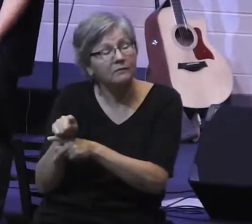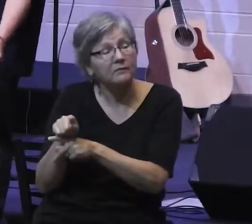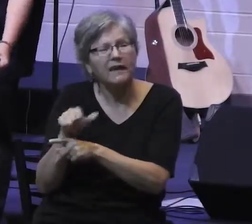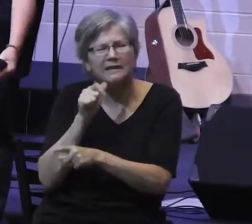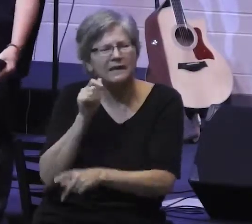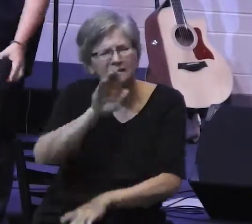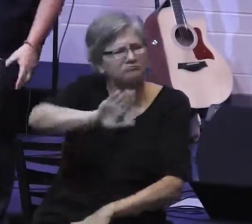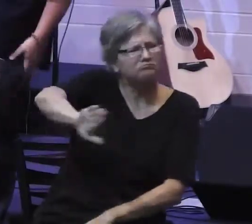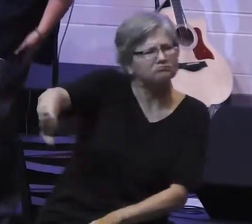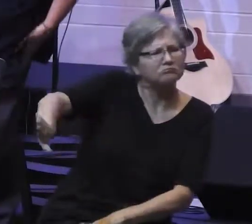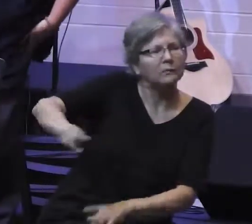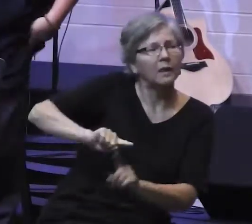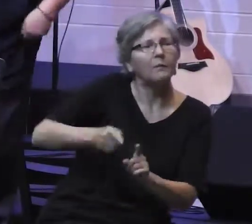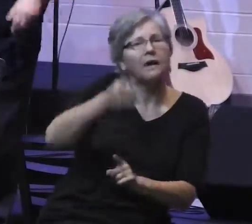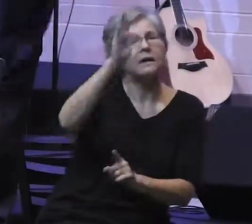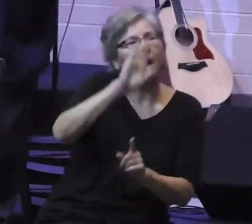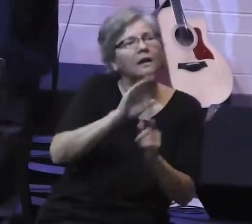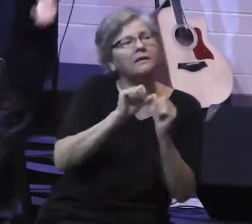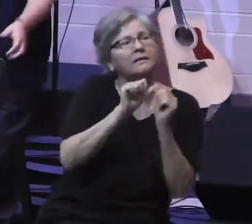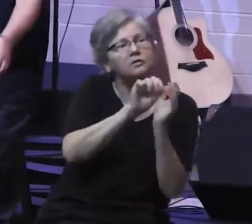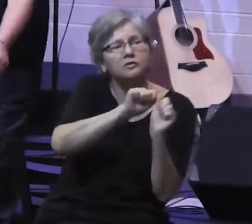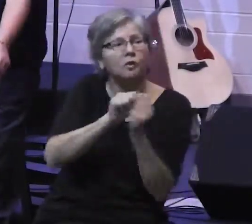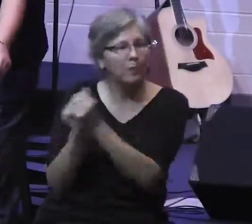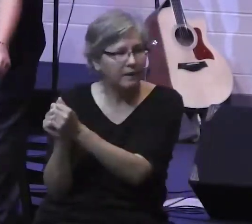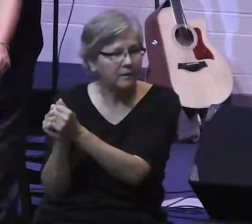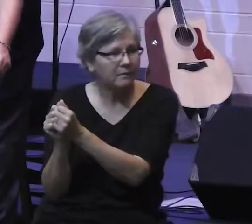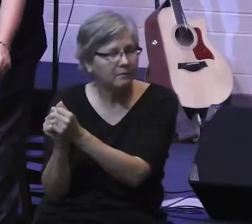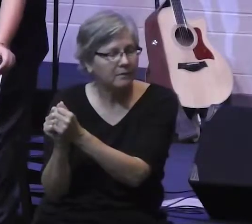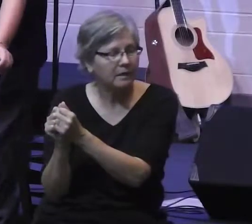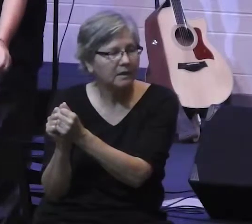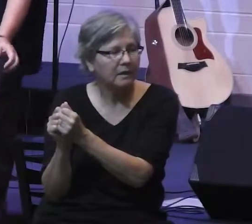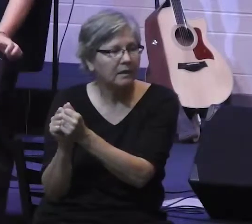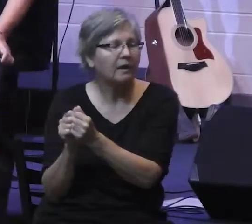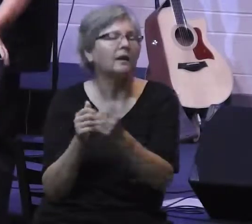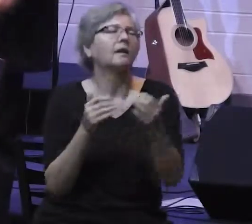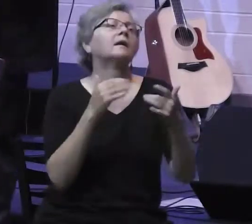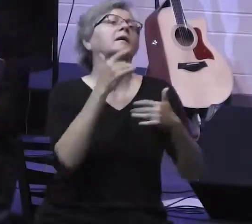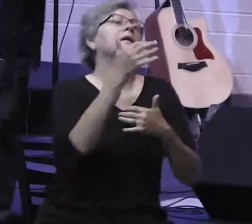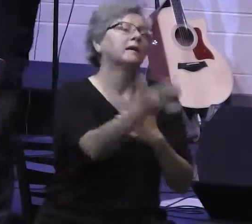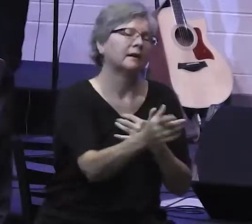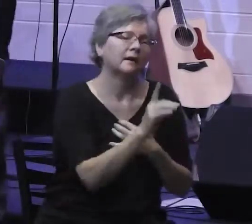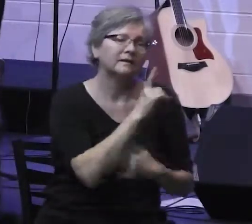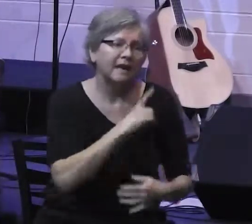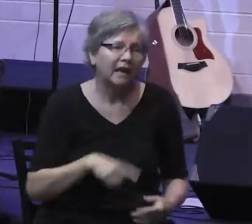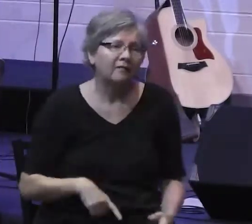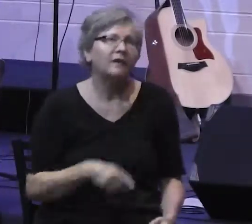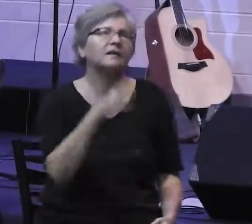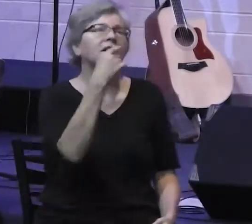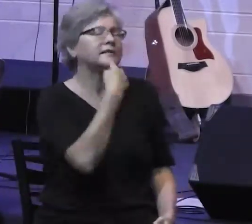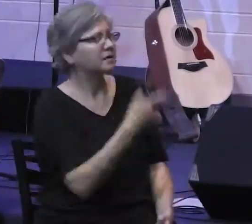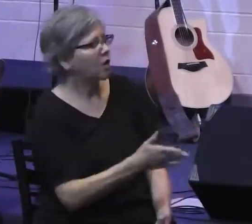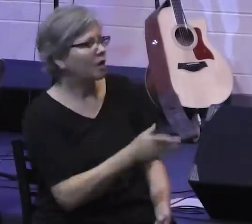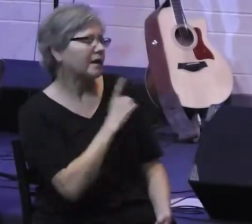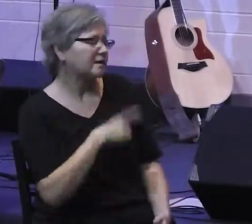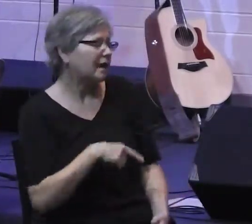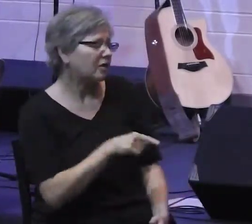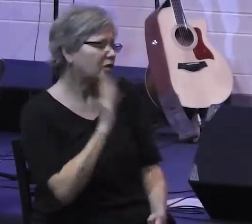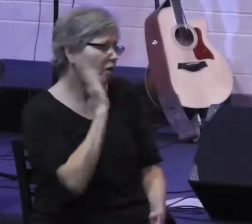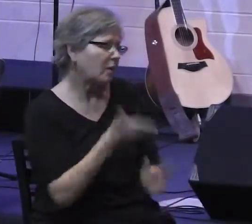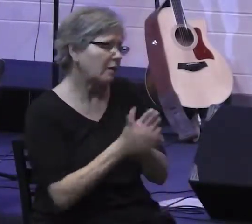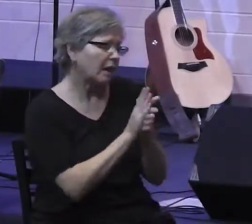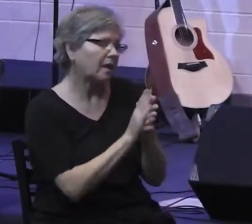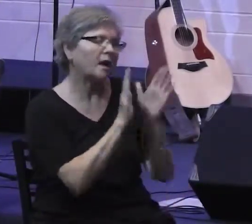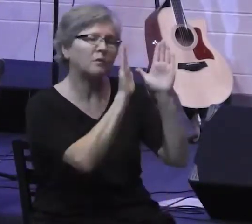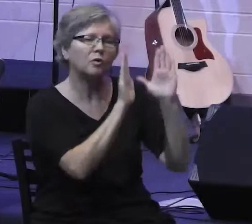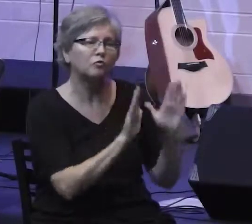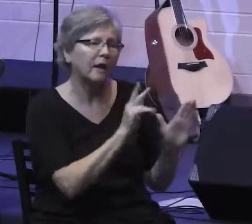away, He's going with them. Got to keep the story going. There's David again. And we said, David, I'm going to make you a great king, and out of you is going to